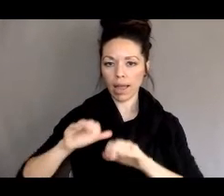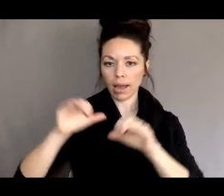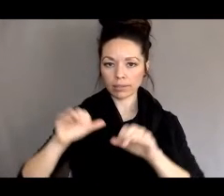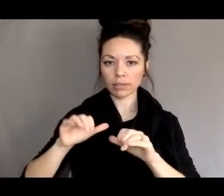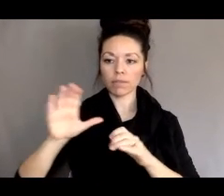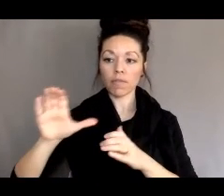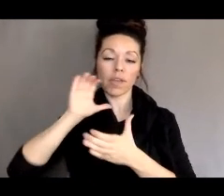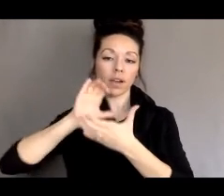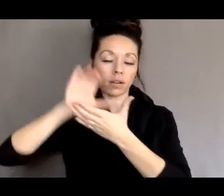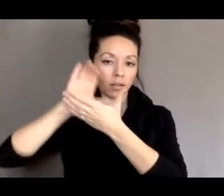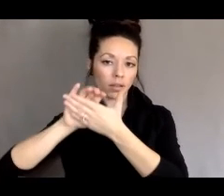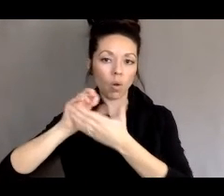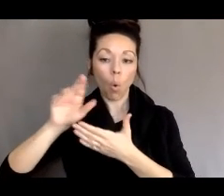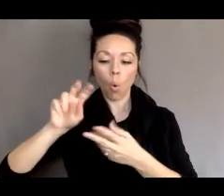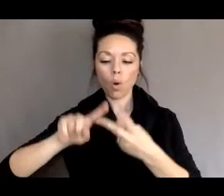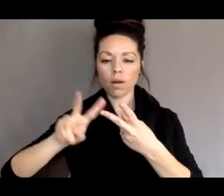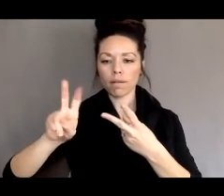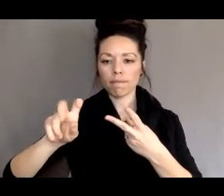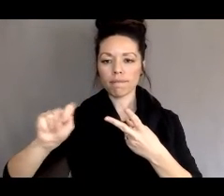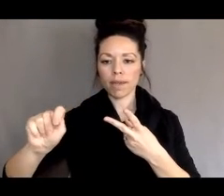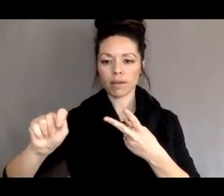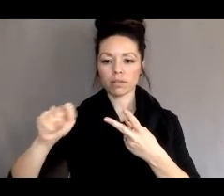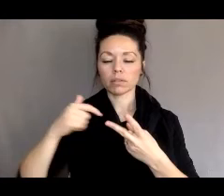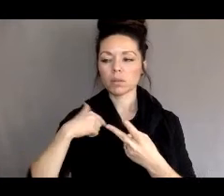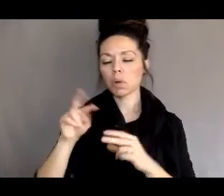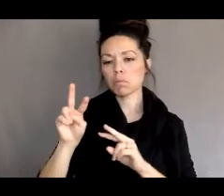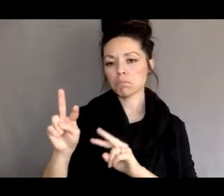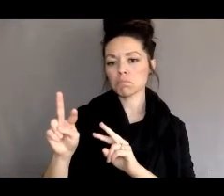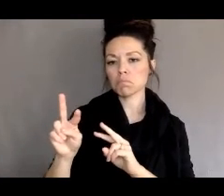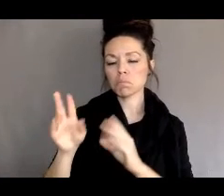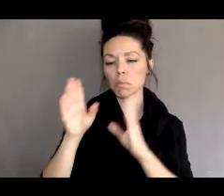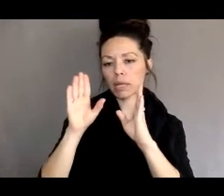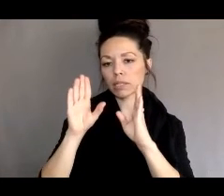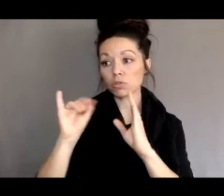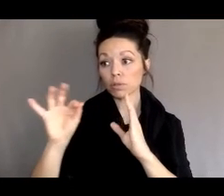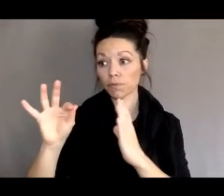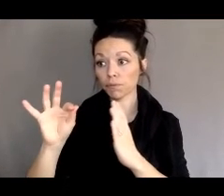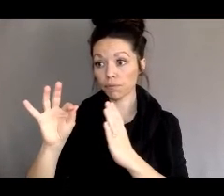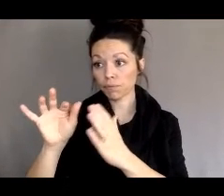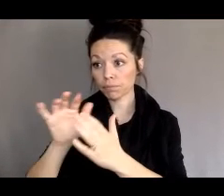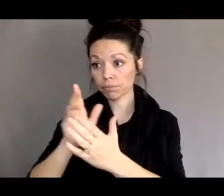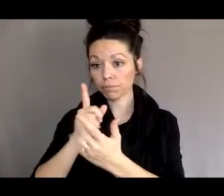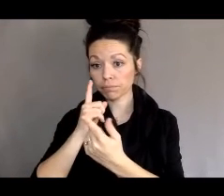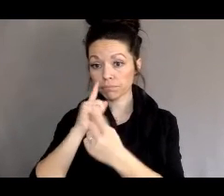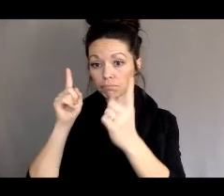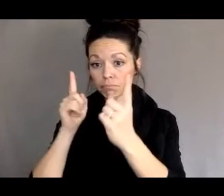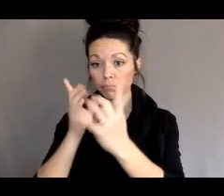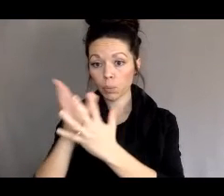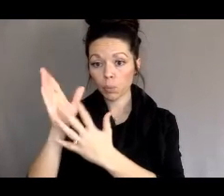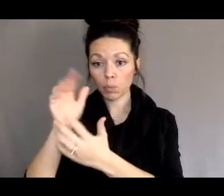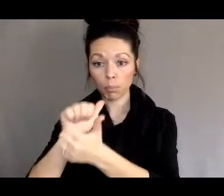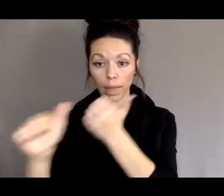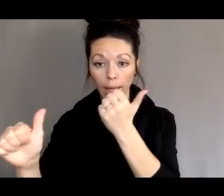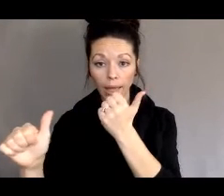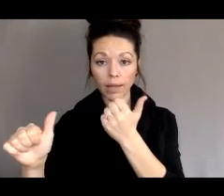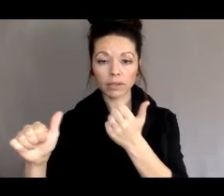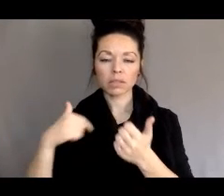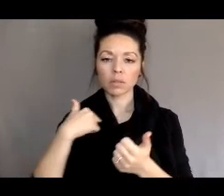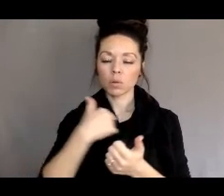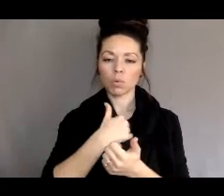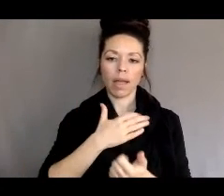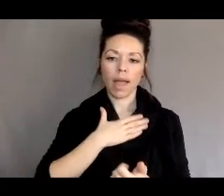veterans. So we are monitoring that. If it goes through, we'd be more than happy to